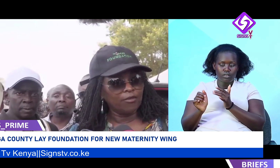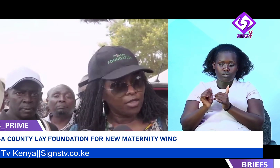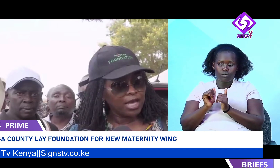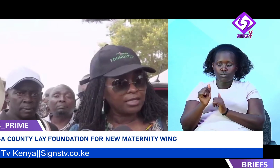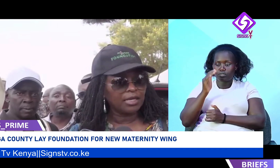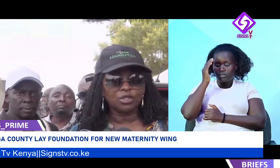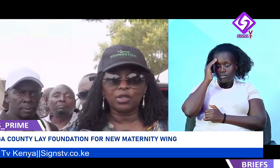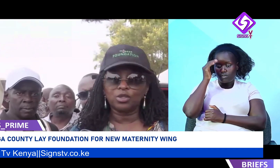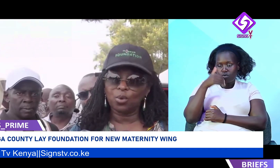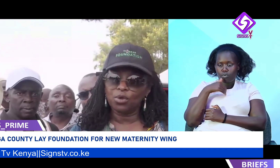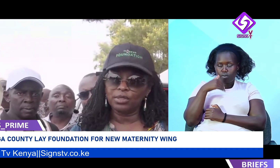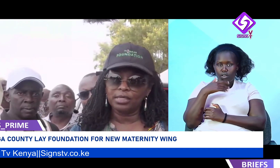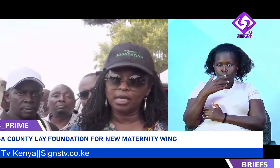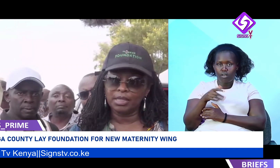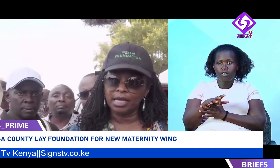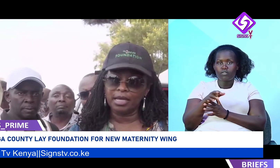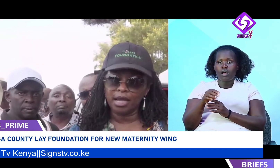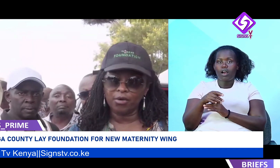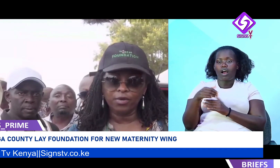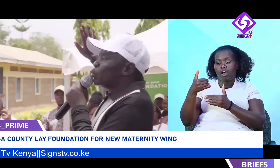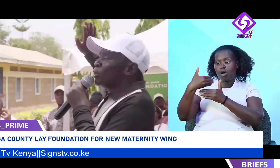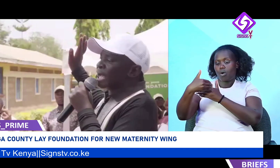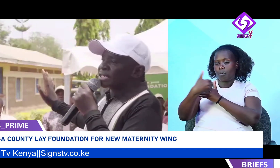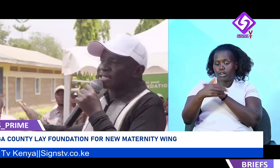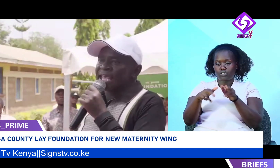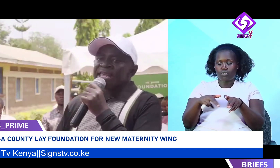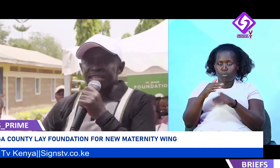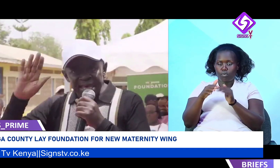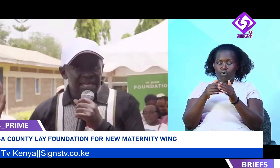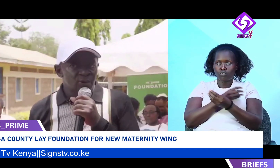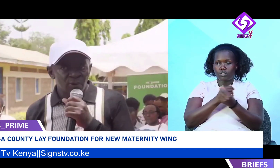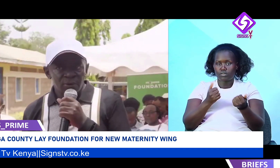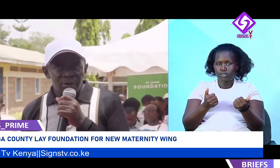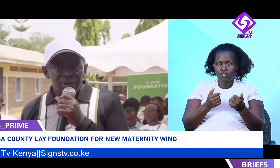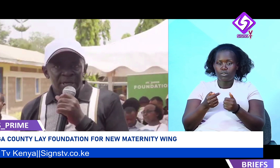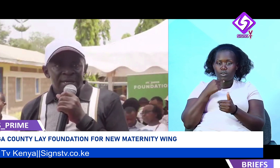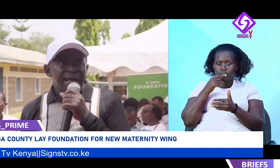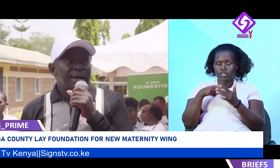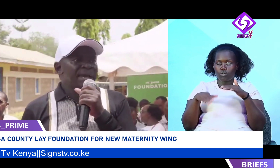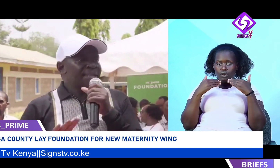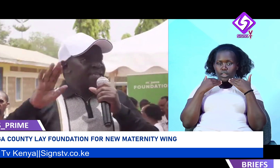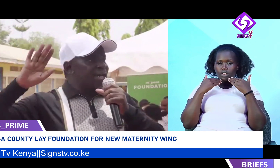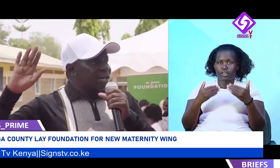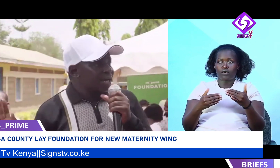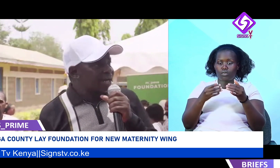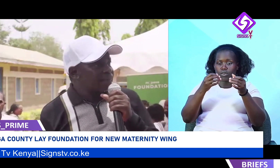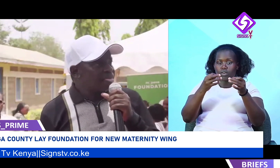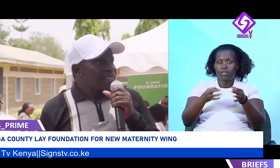have a theater so that all those things can be taken care of. We are saying thank you. Na kama itaisha haraka,